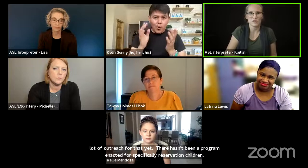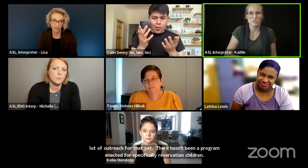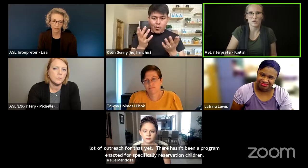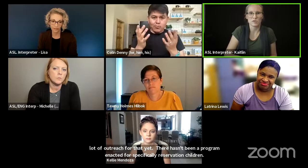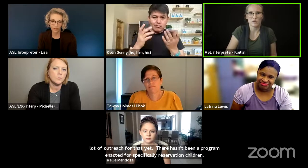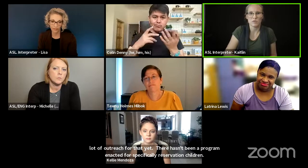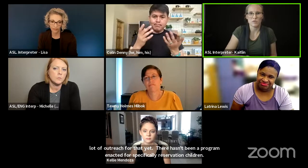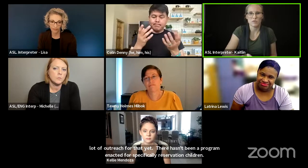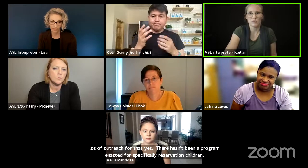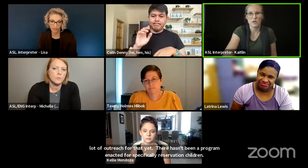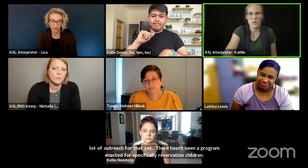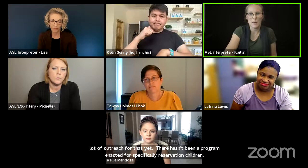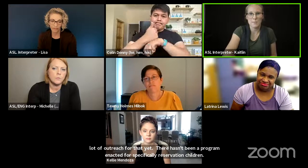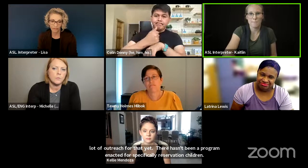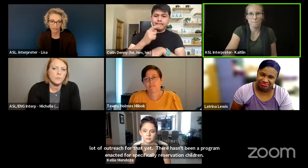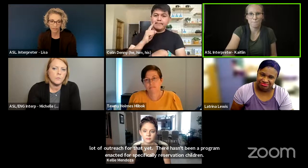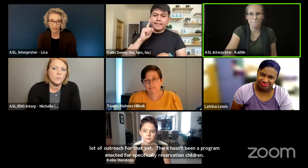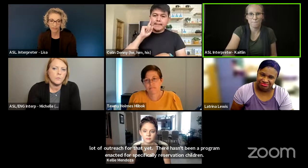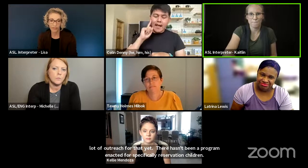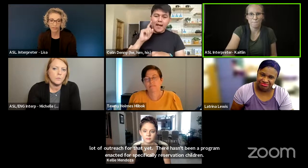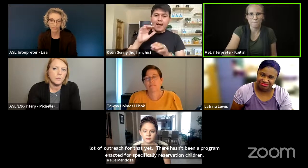the southern part as well.